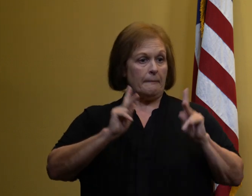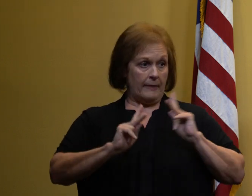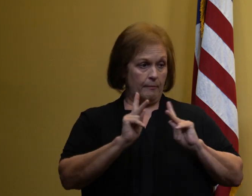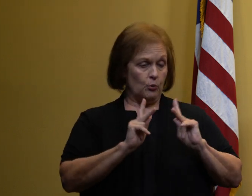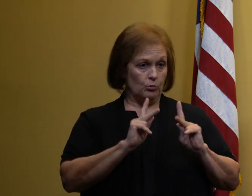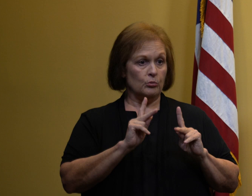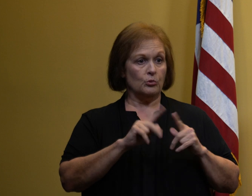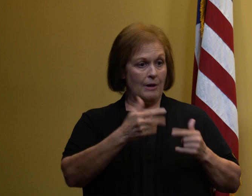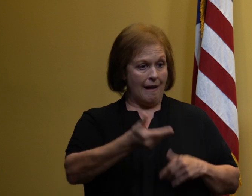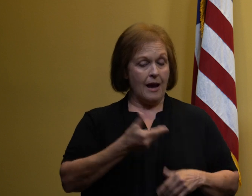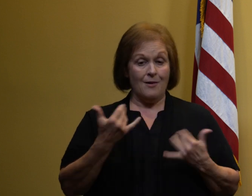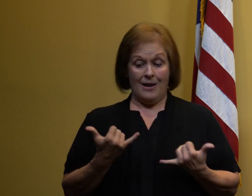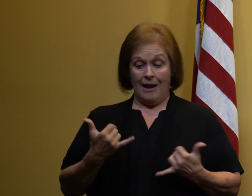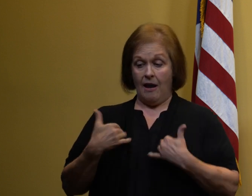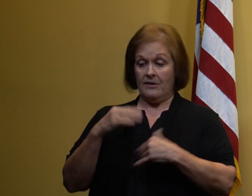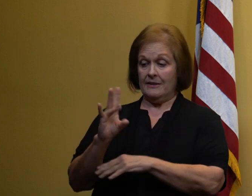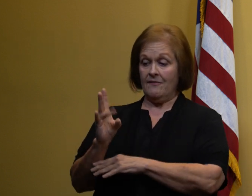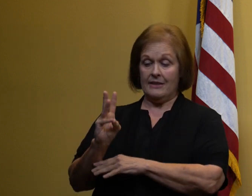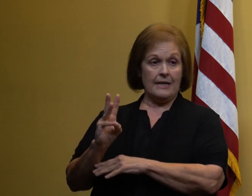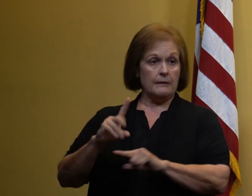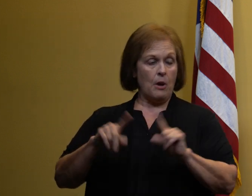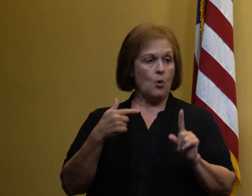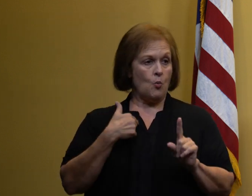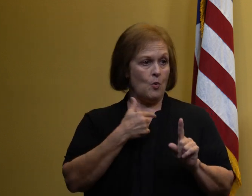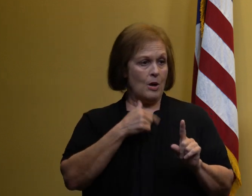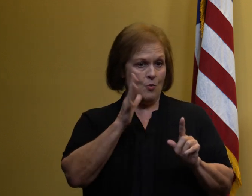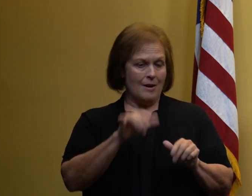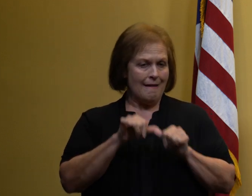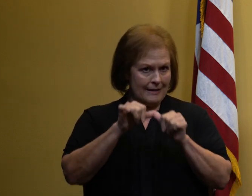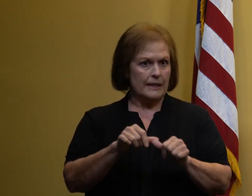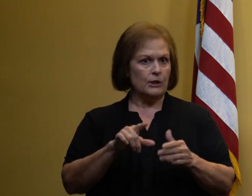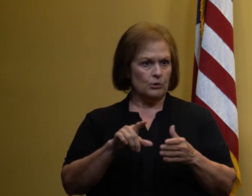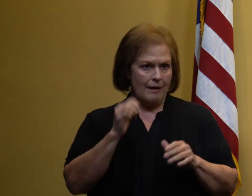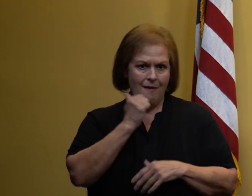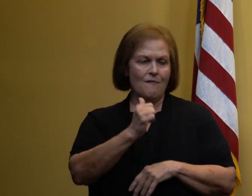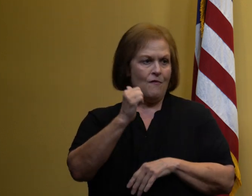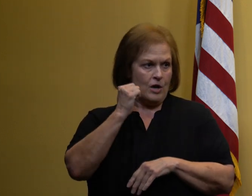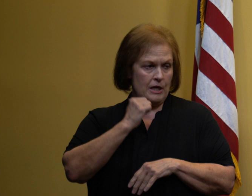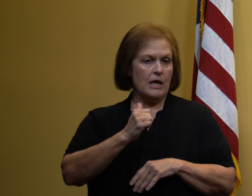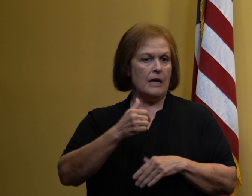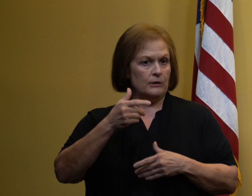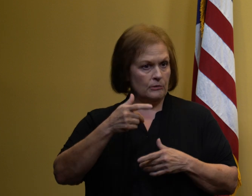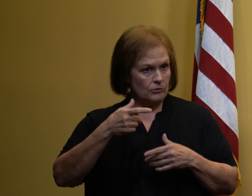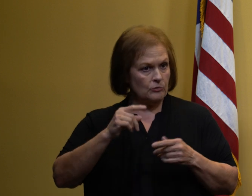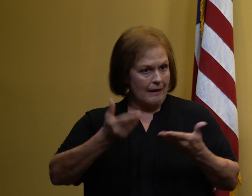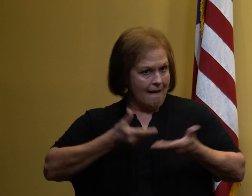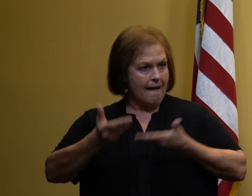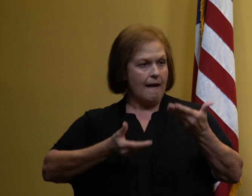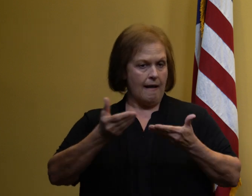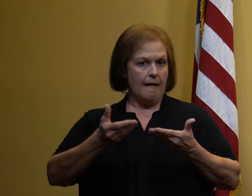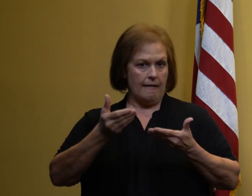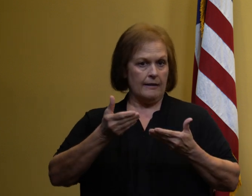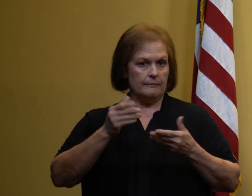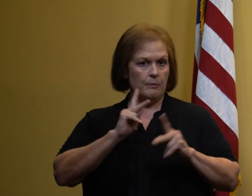civilians. Today we stand at 76, but continued efforts every single day relative to hiring in the city